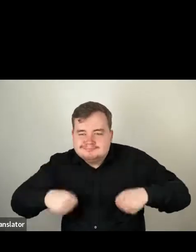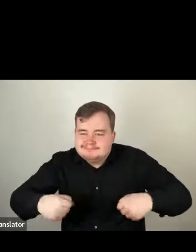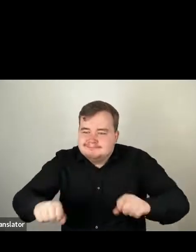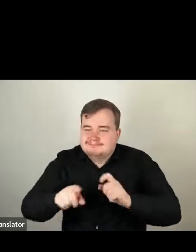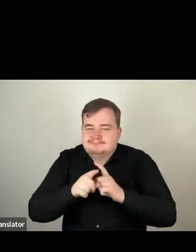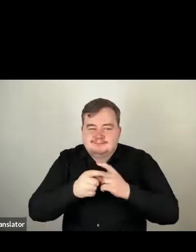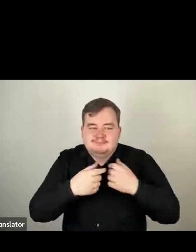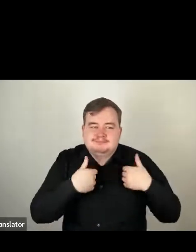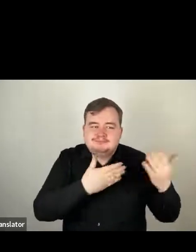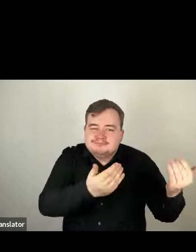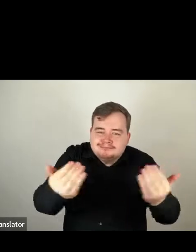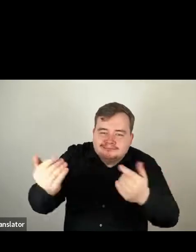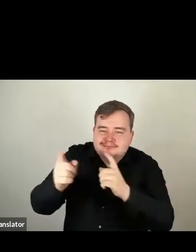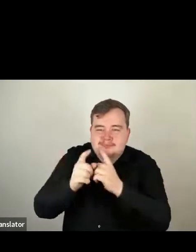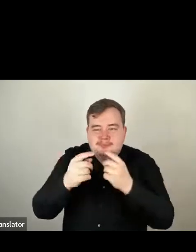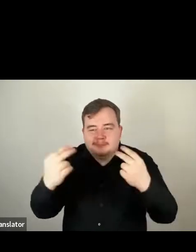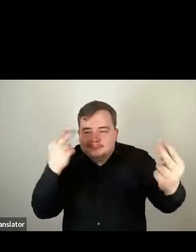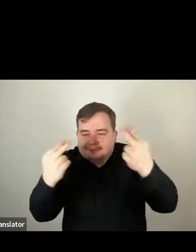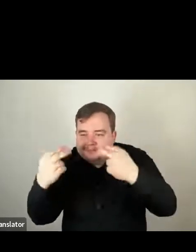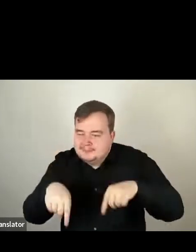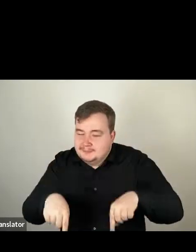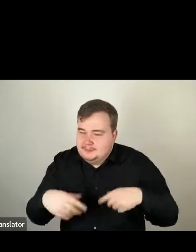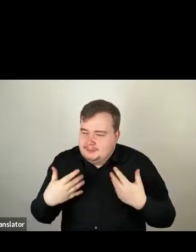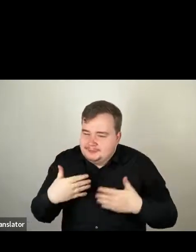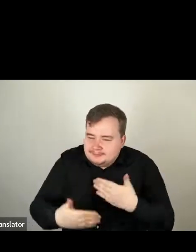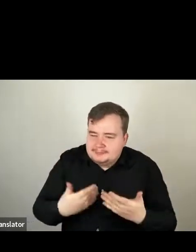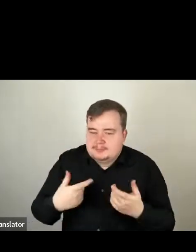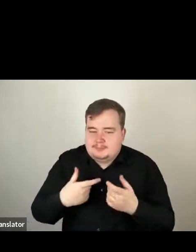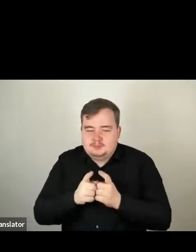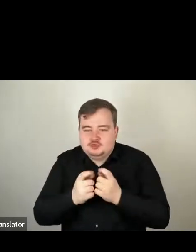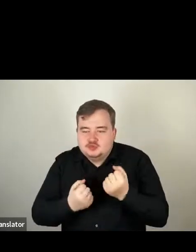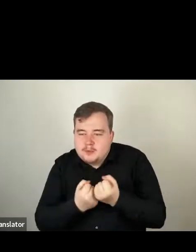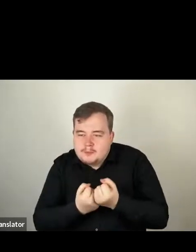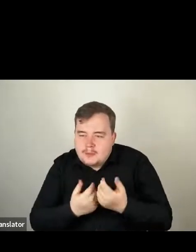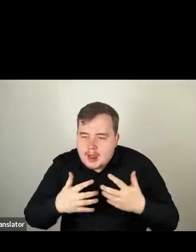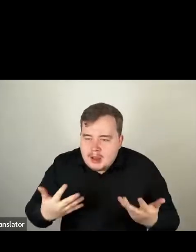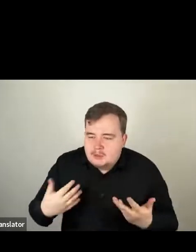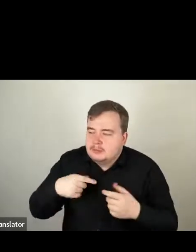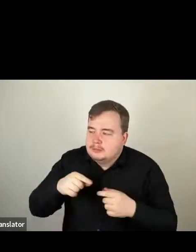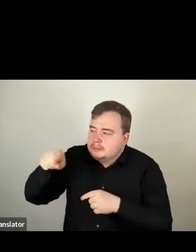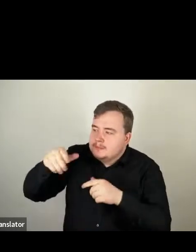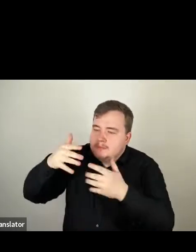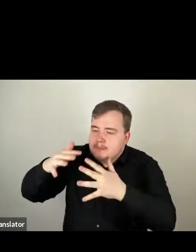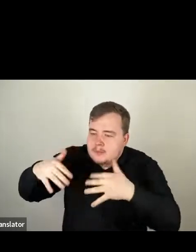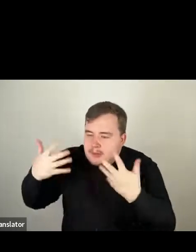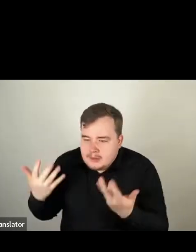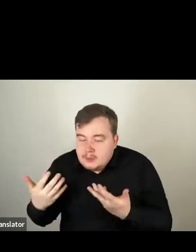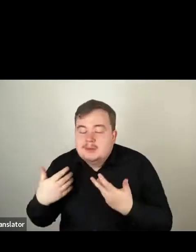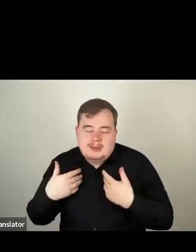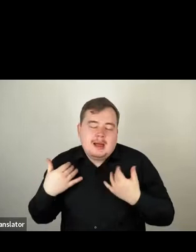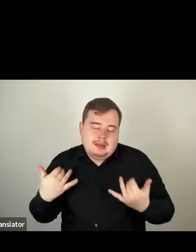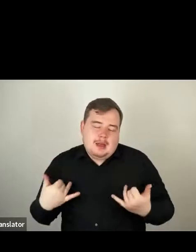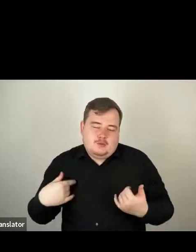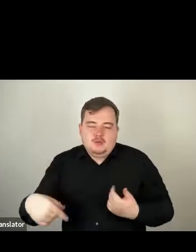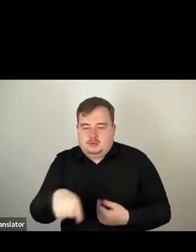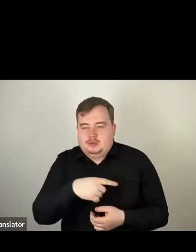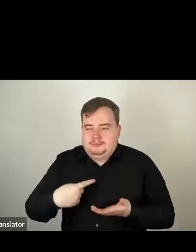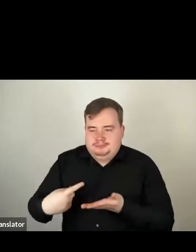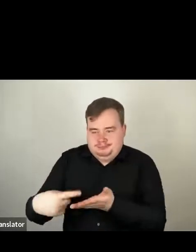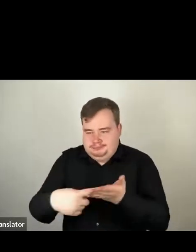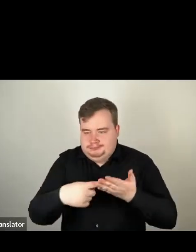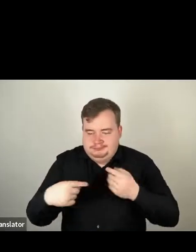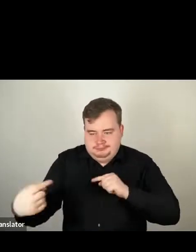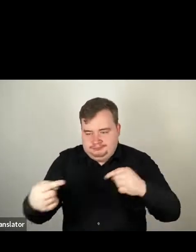our national parliaments. And I say this because I think it's at the national level everything